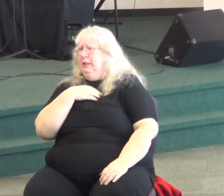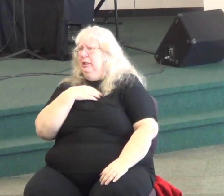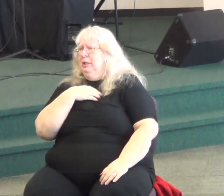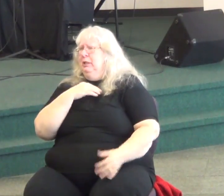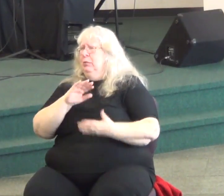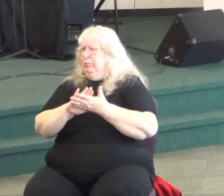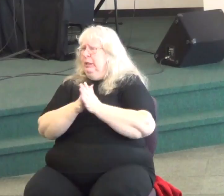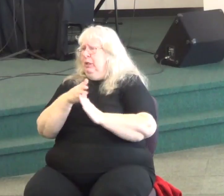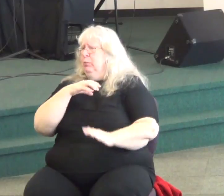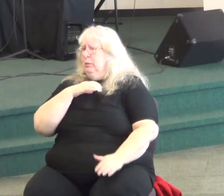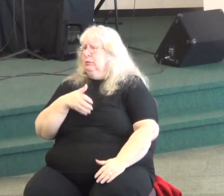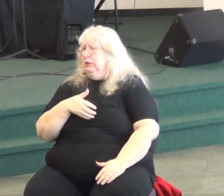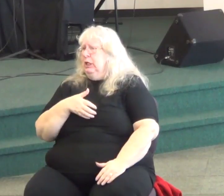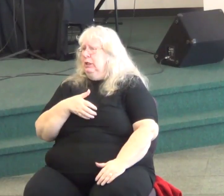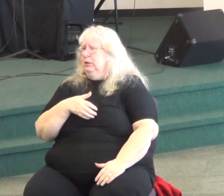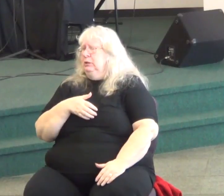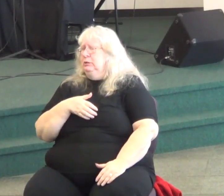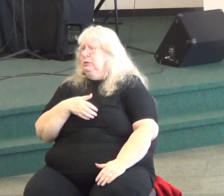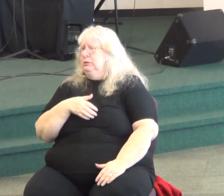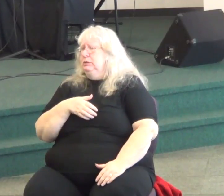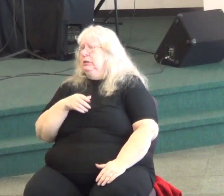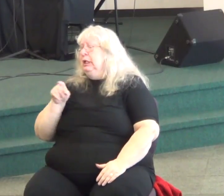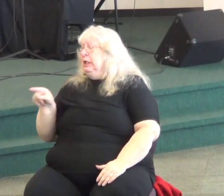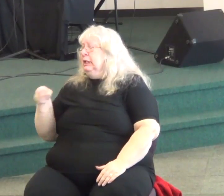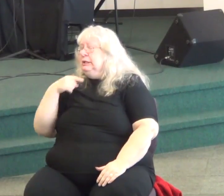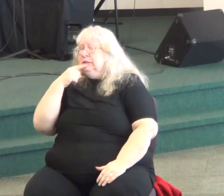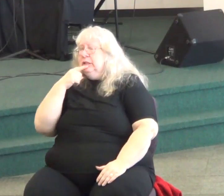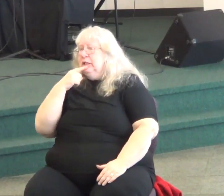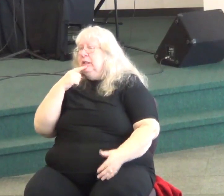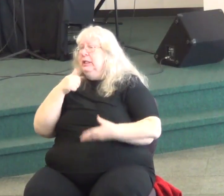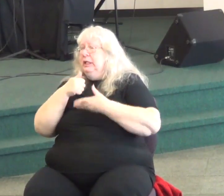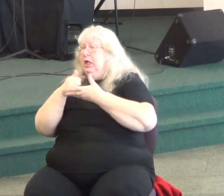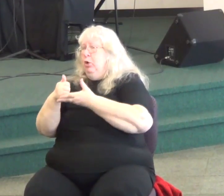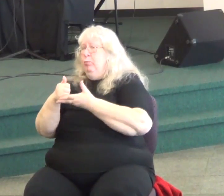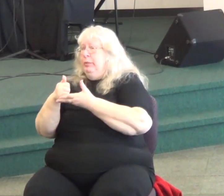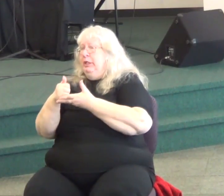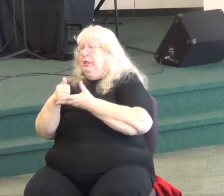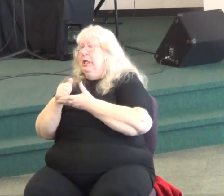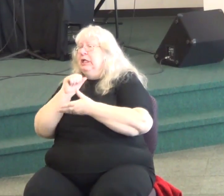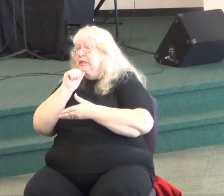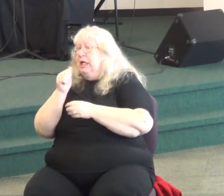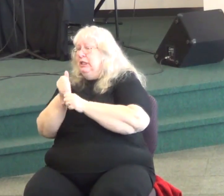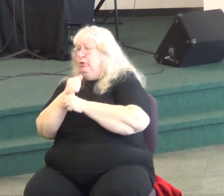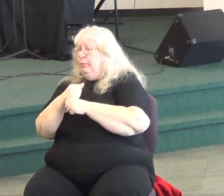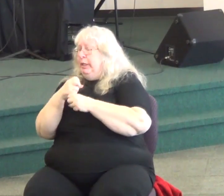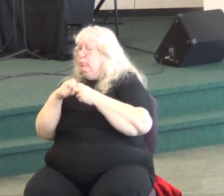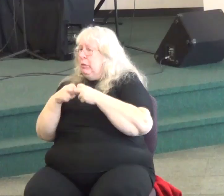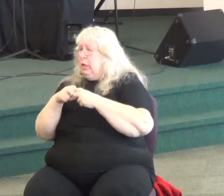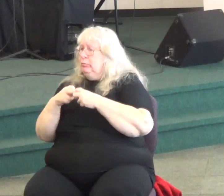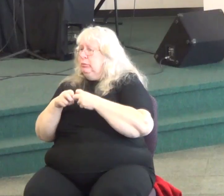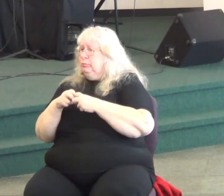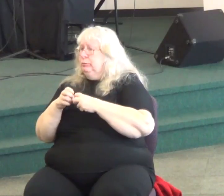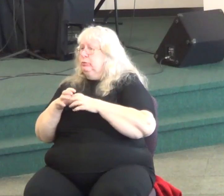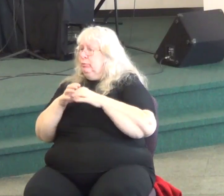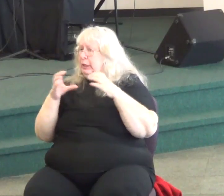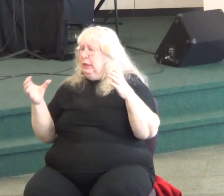It helped me not make problems mountainous. Everybody has a story. If